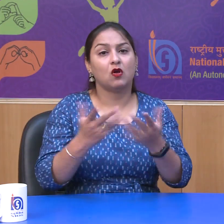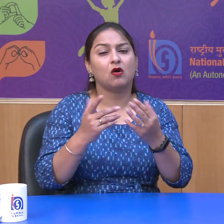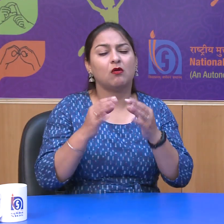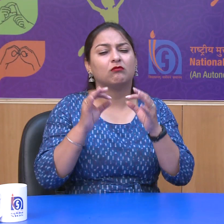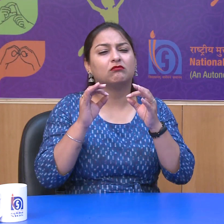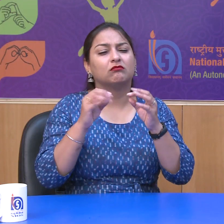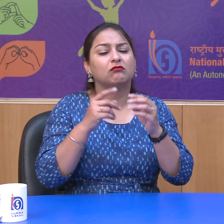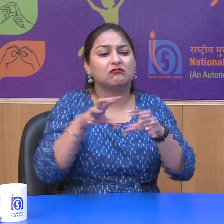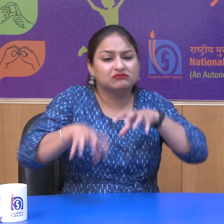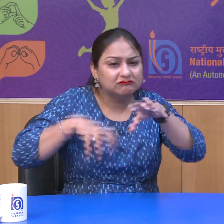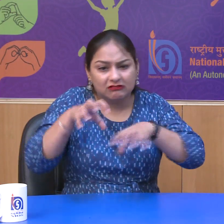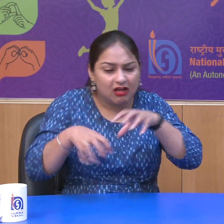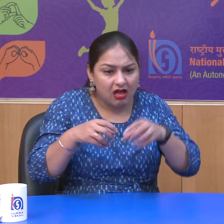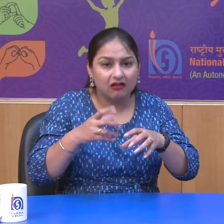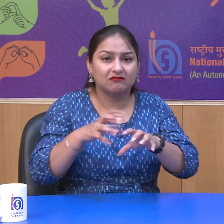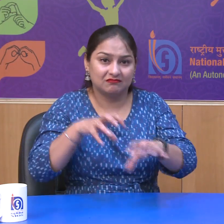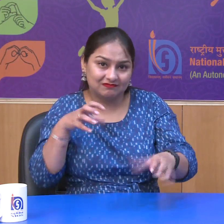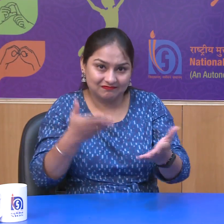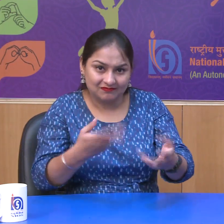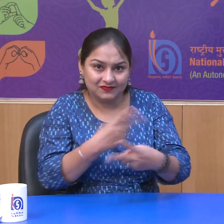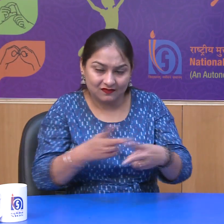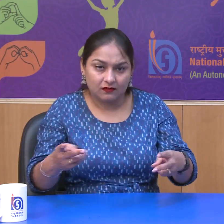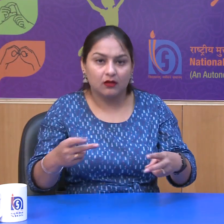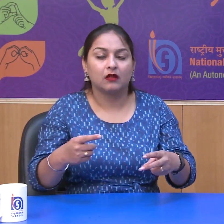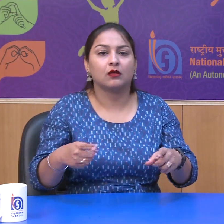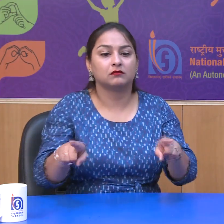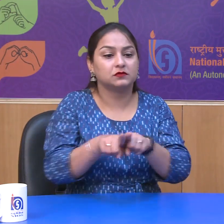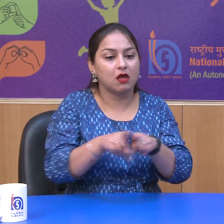animals are carried on simultaneously.